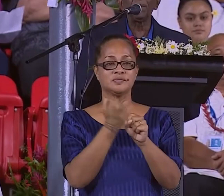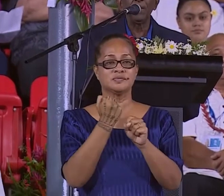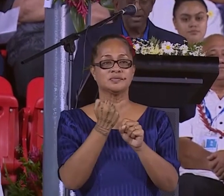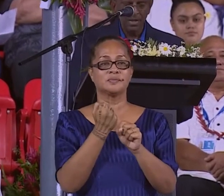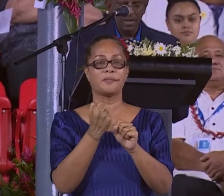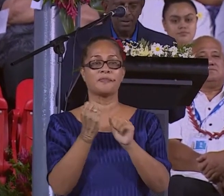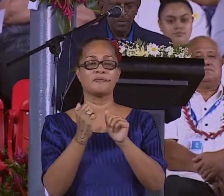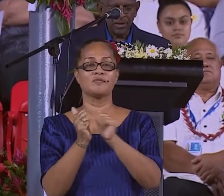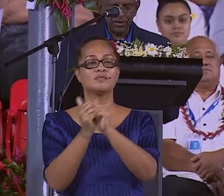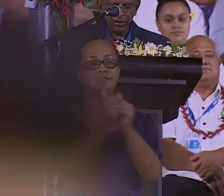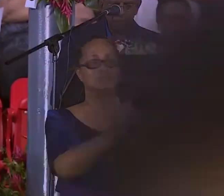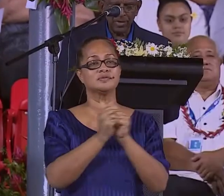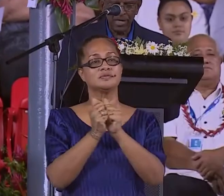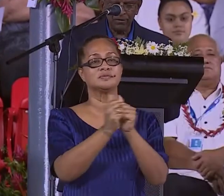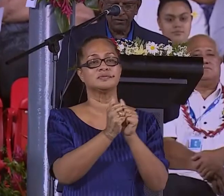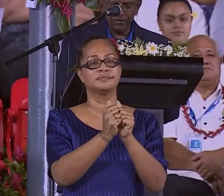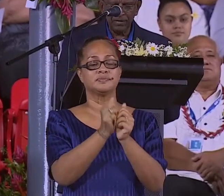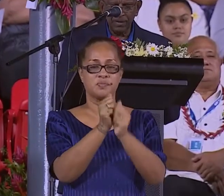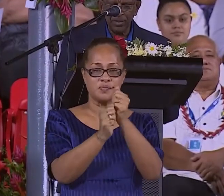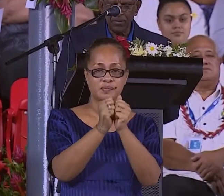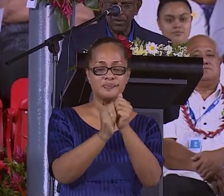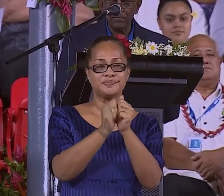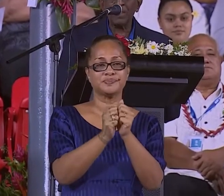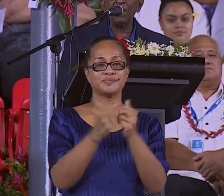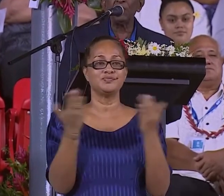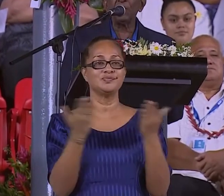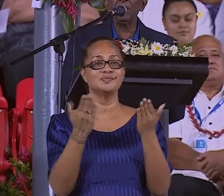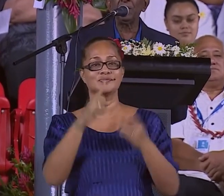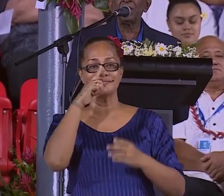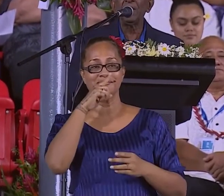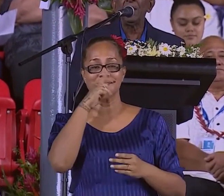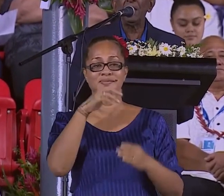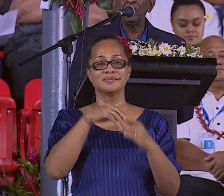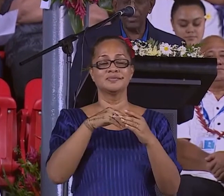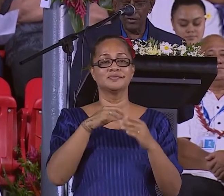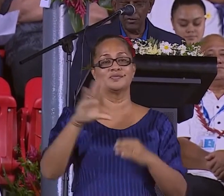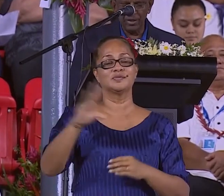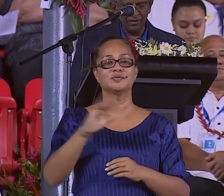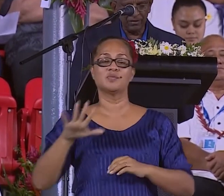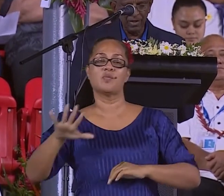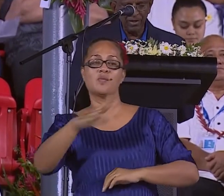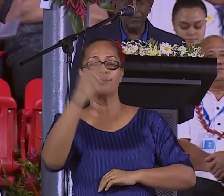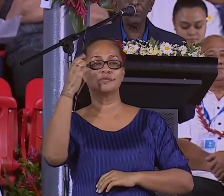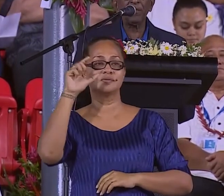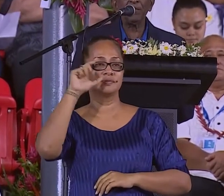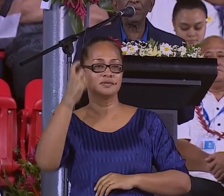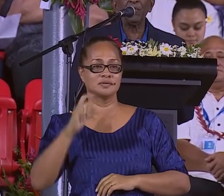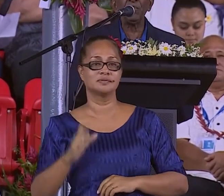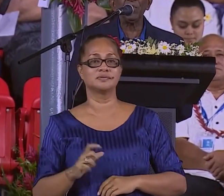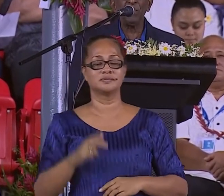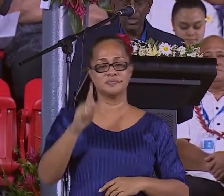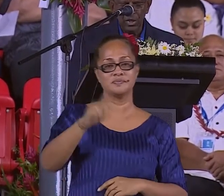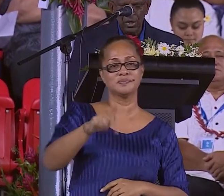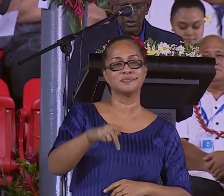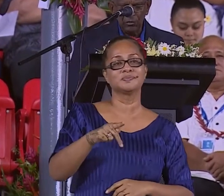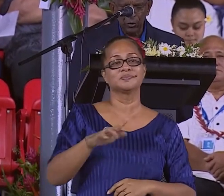friendship, brotherhood amongst the people of the countries and territories of the Pacific